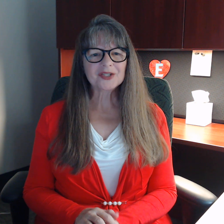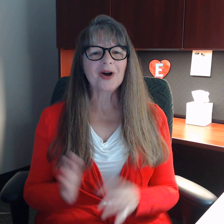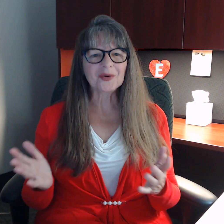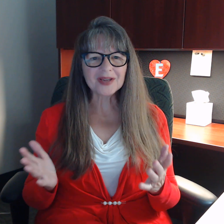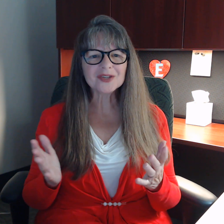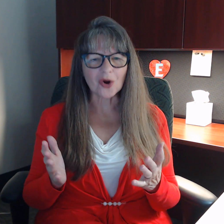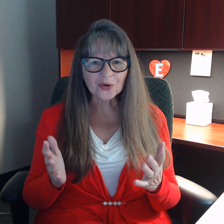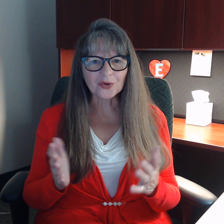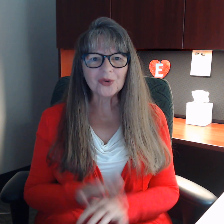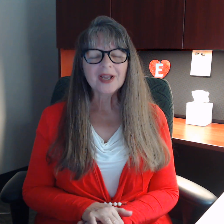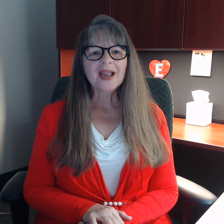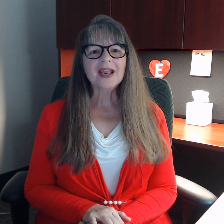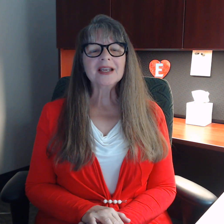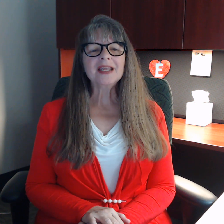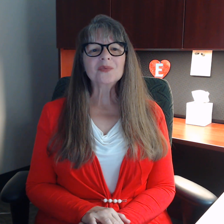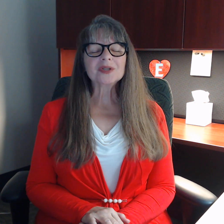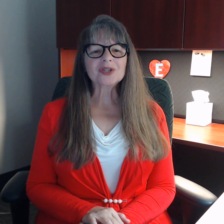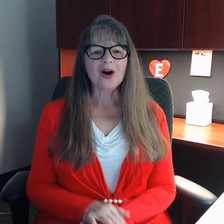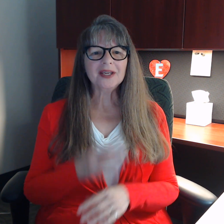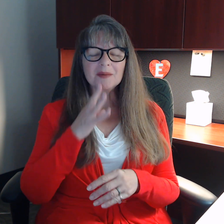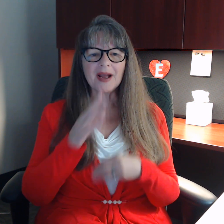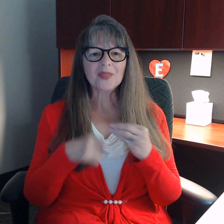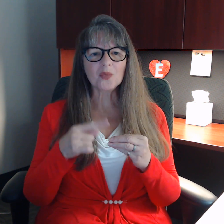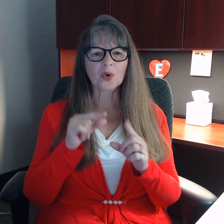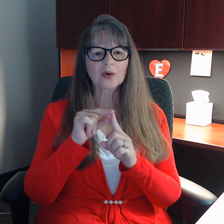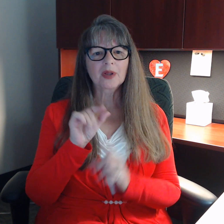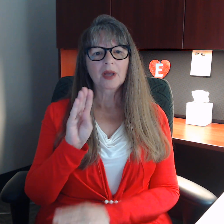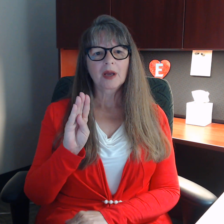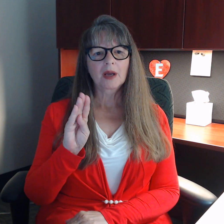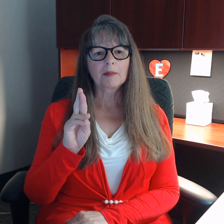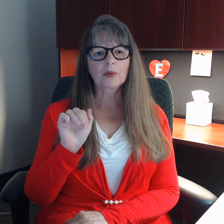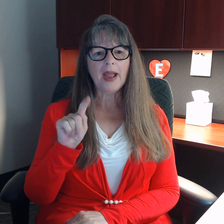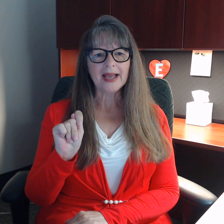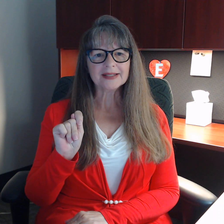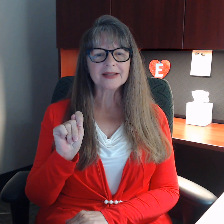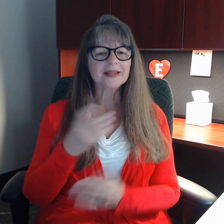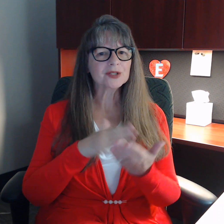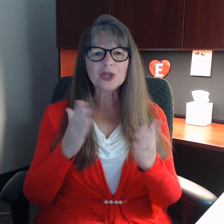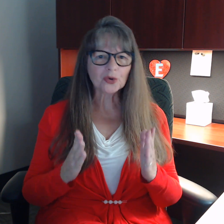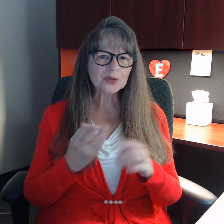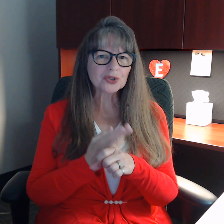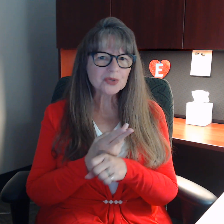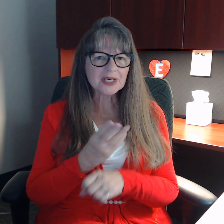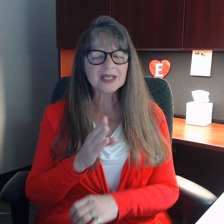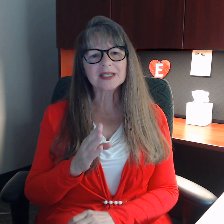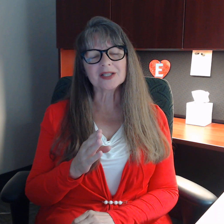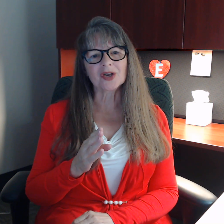So I read this article and it was talking about the word brat and that the singer was using it, and